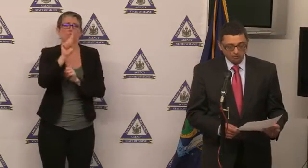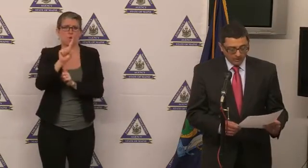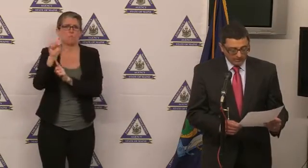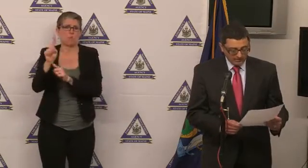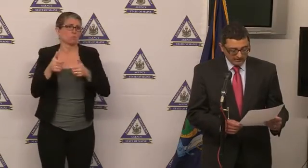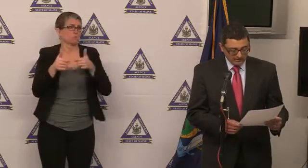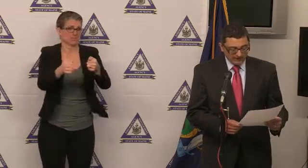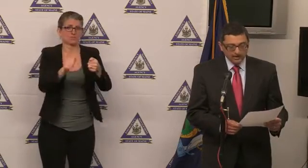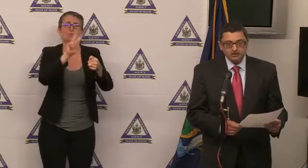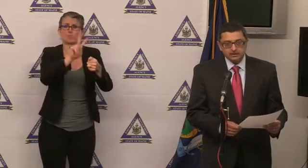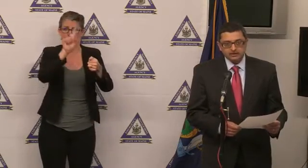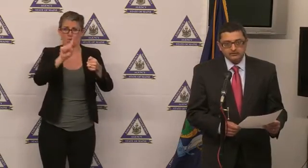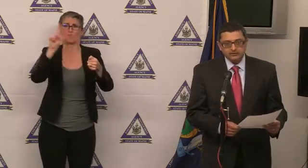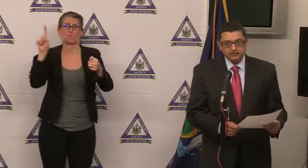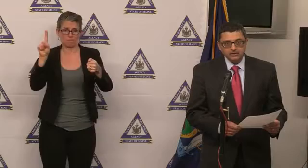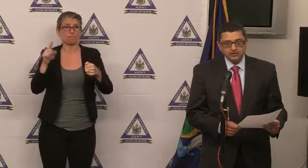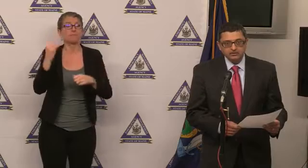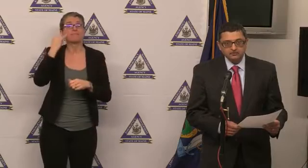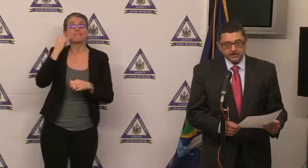at